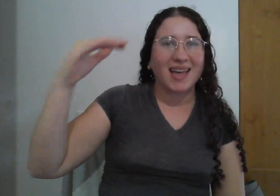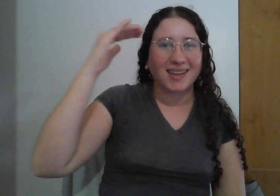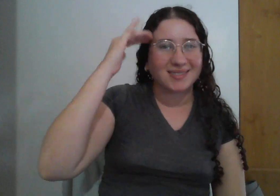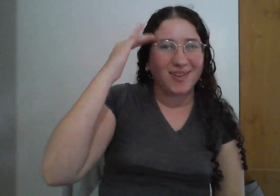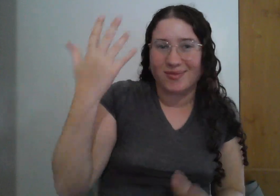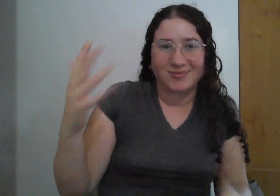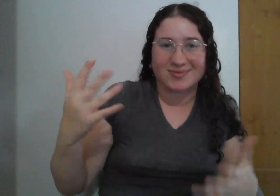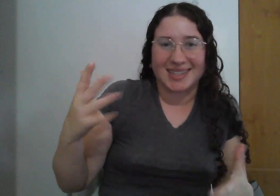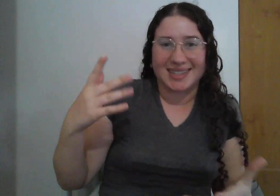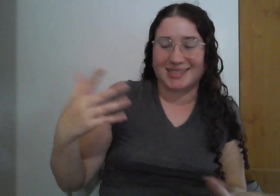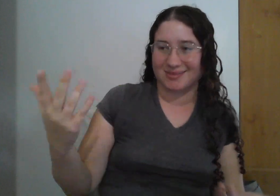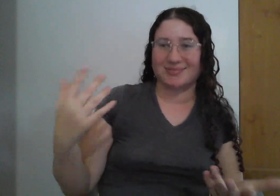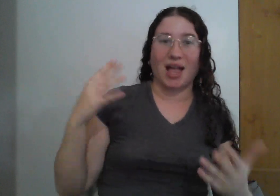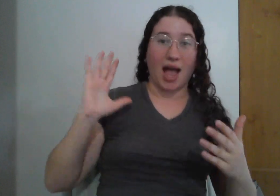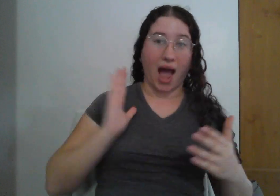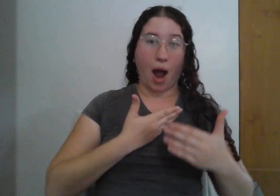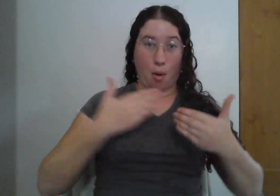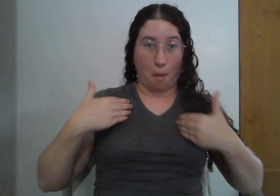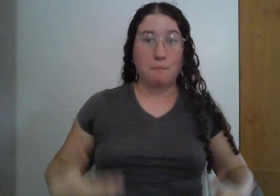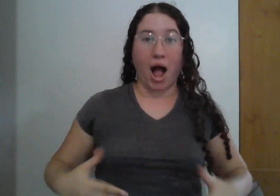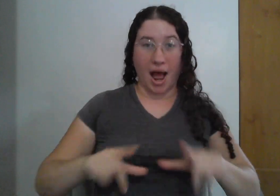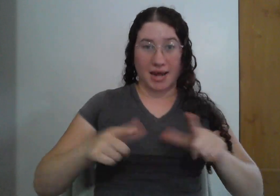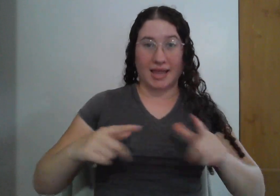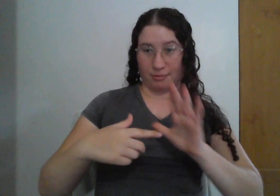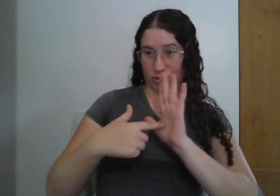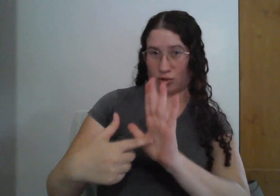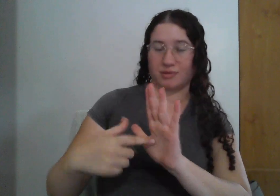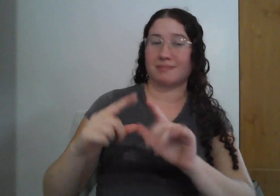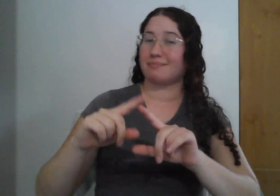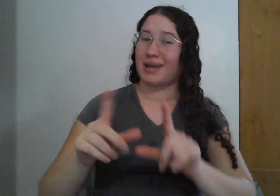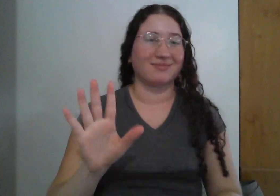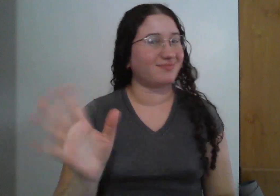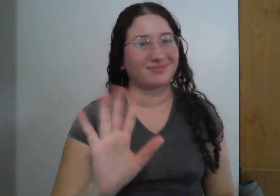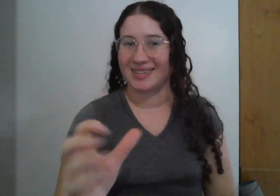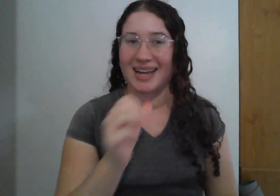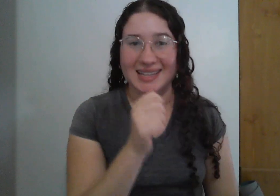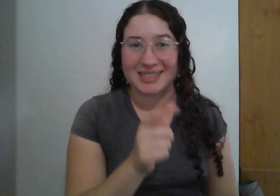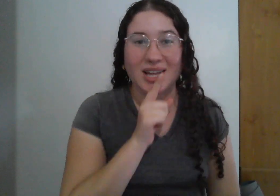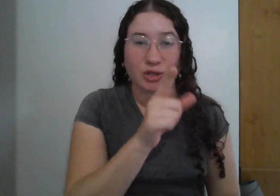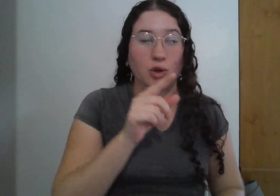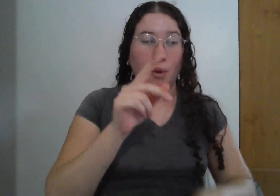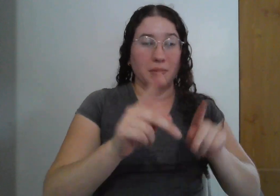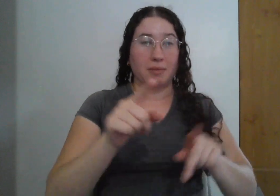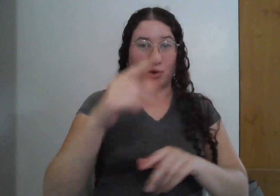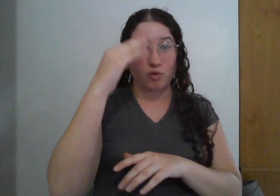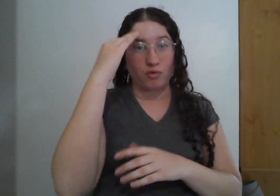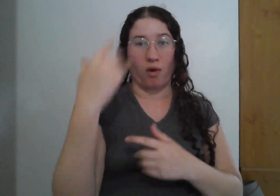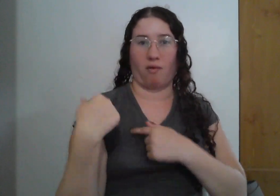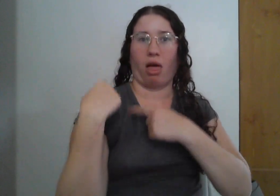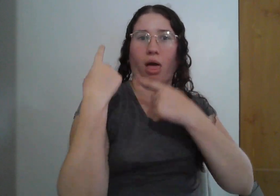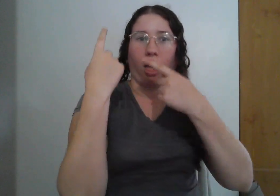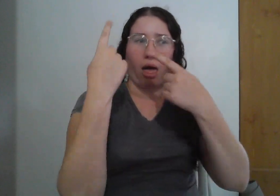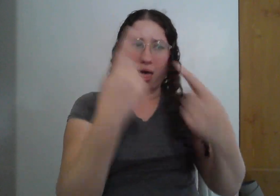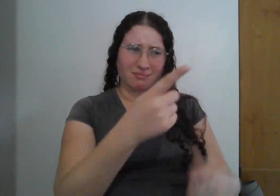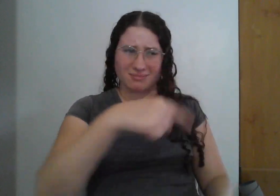our feelings from our body language. But no one, not the people you've known for years, and certainly not your